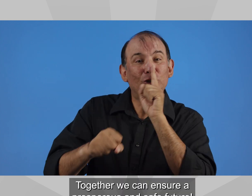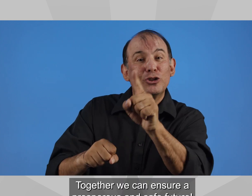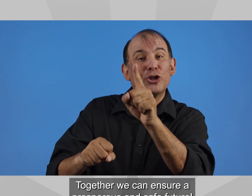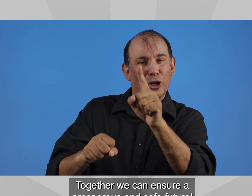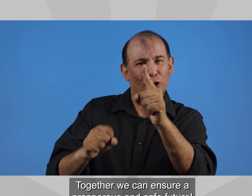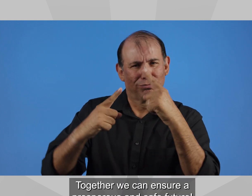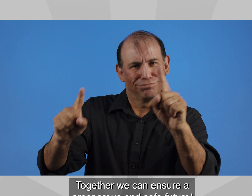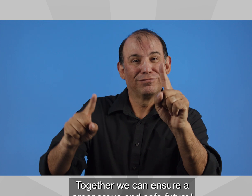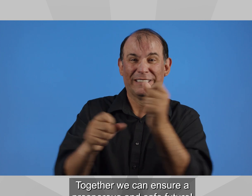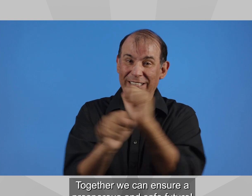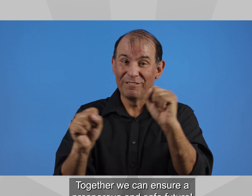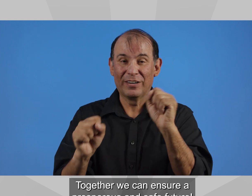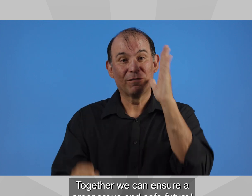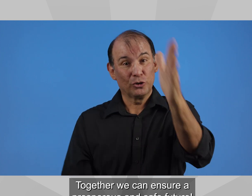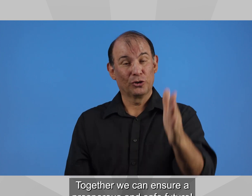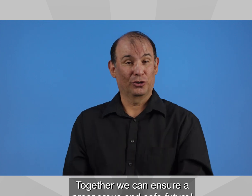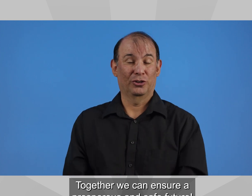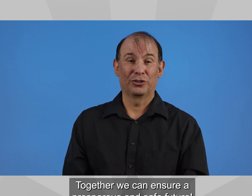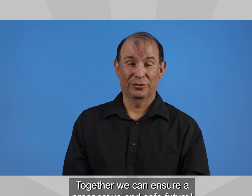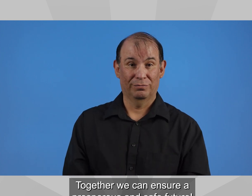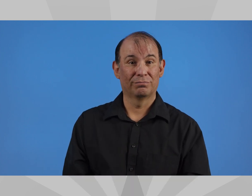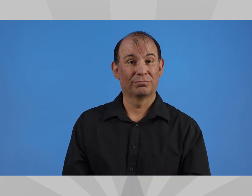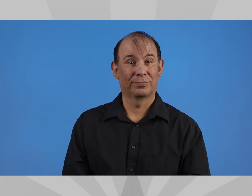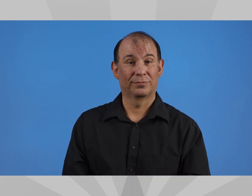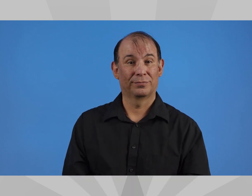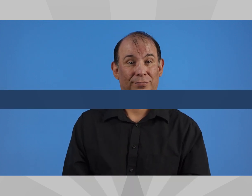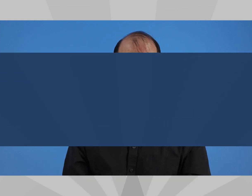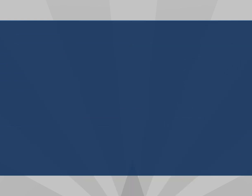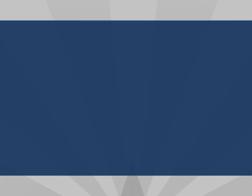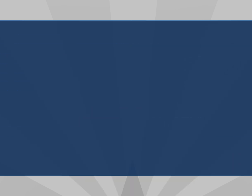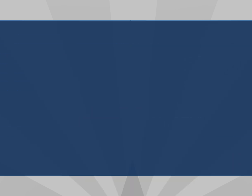Together, we can ensure a prosperous and safe future.